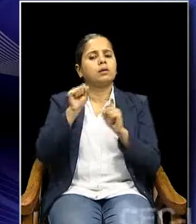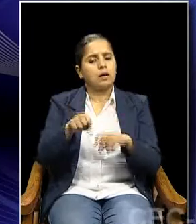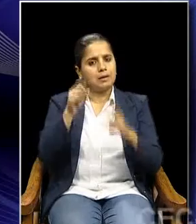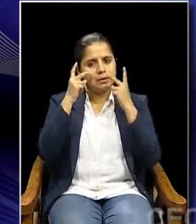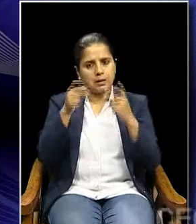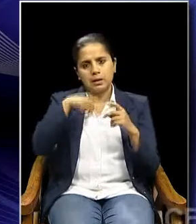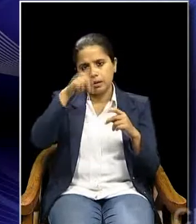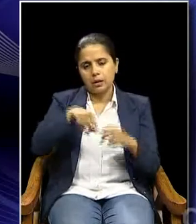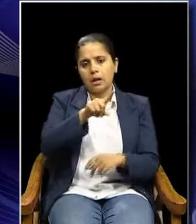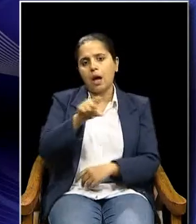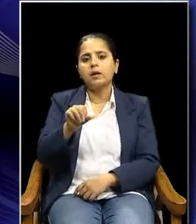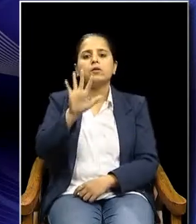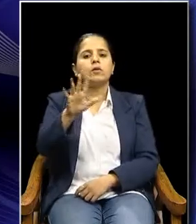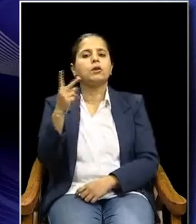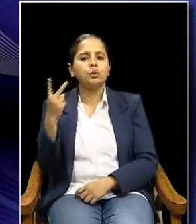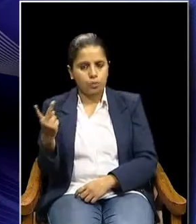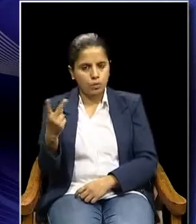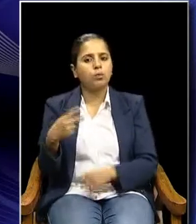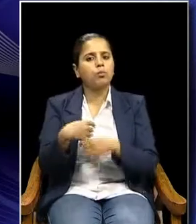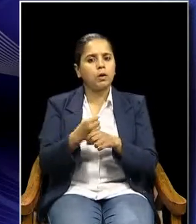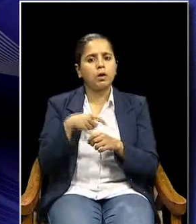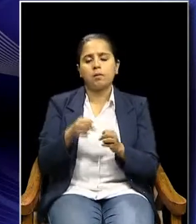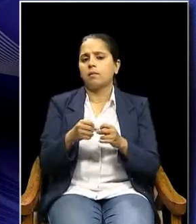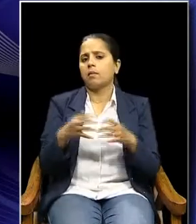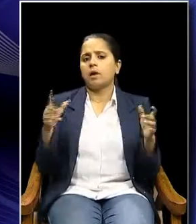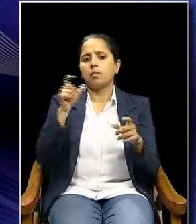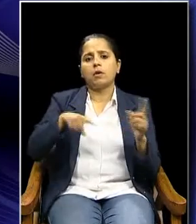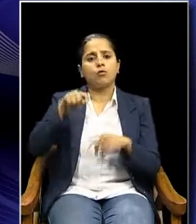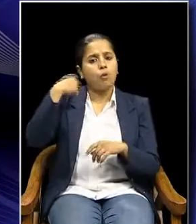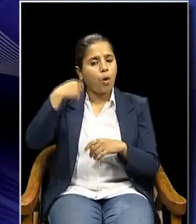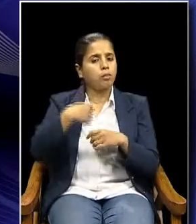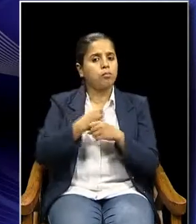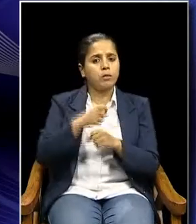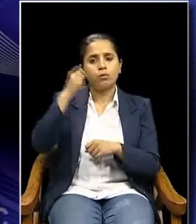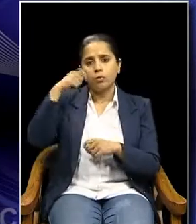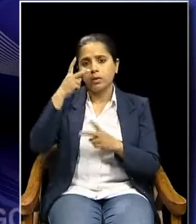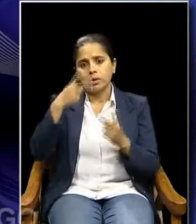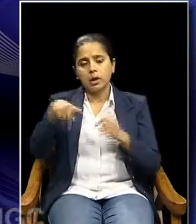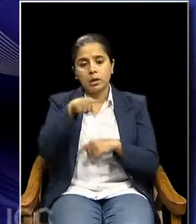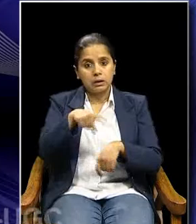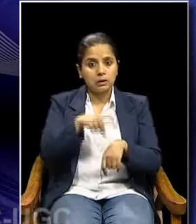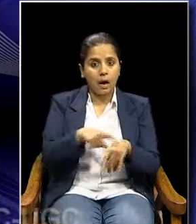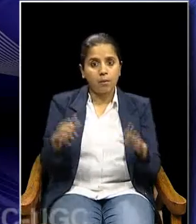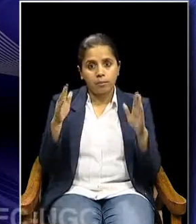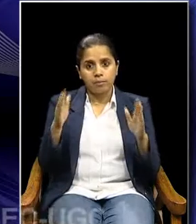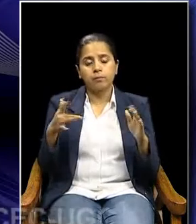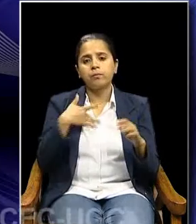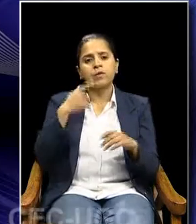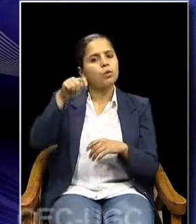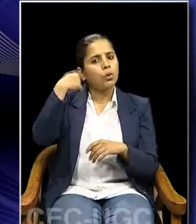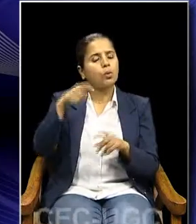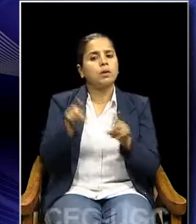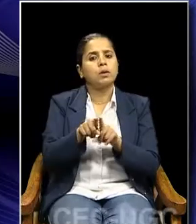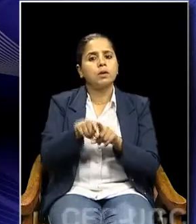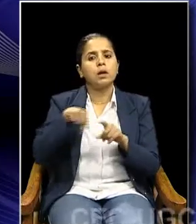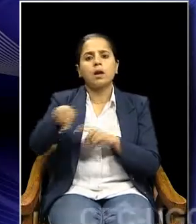in 1952, and a large number of foreign films, they were being exhibited at this point of time, and films like